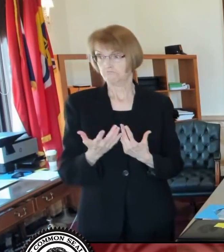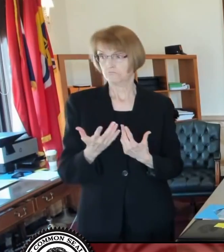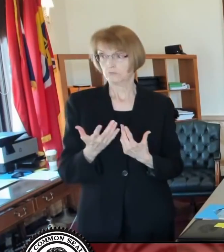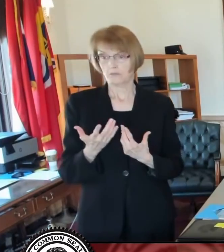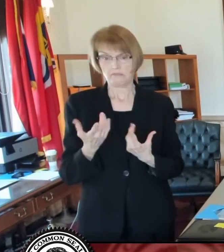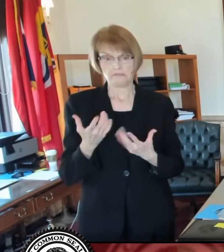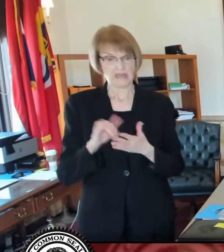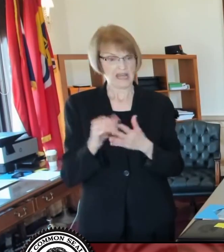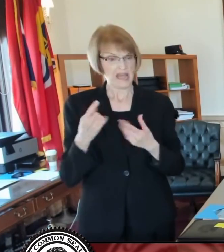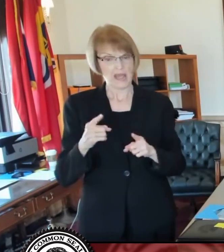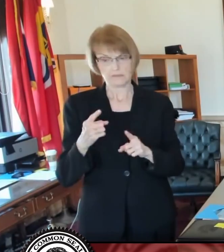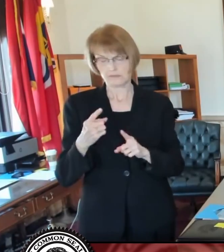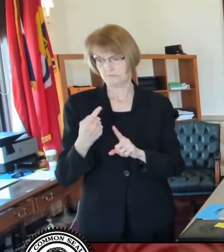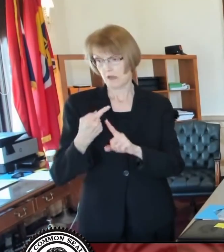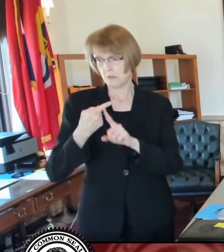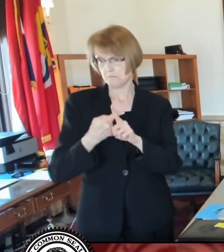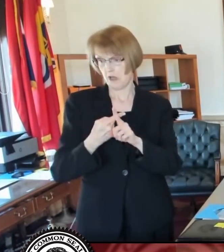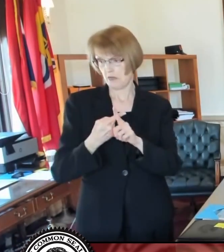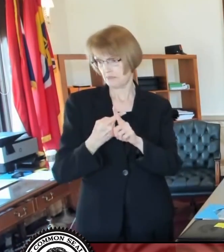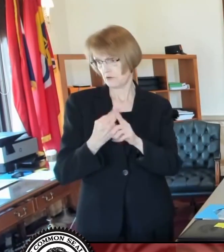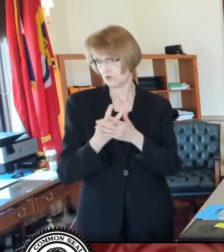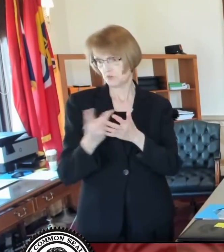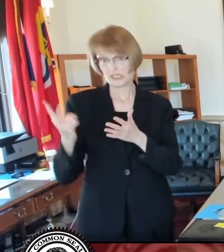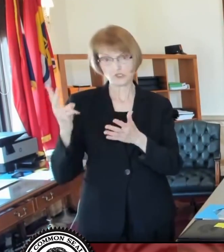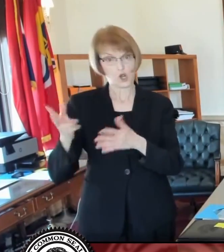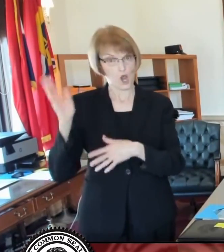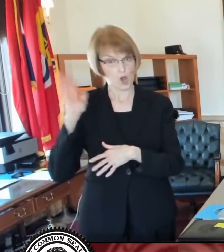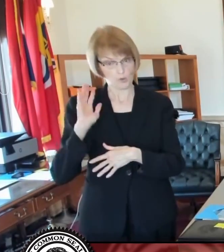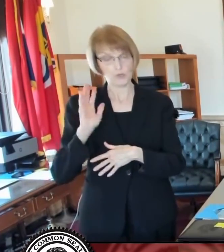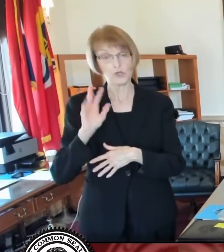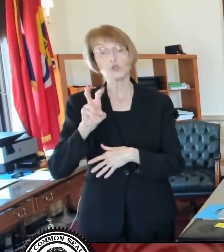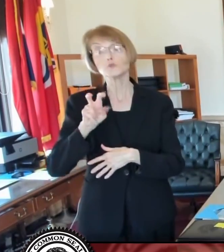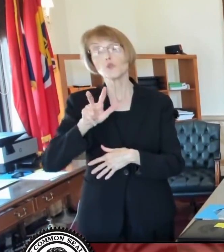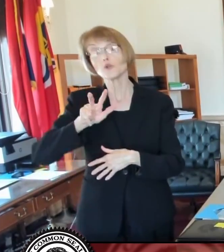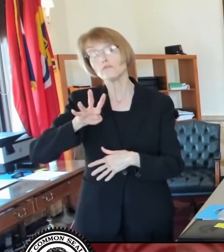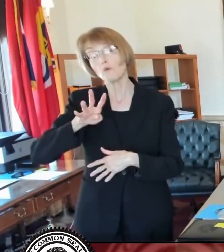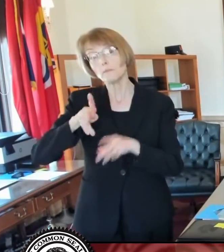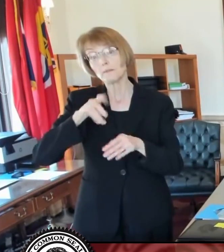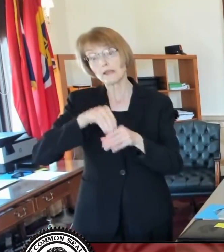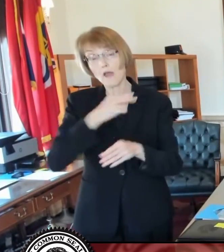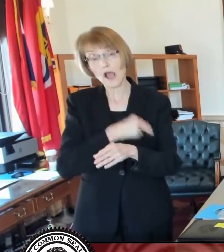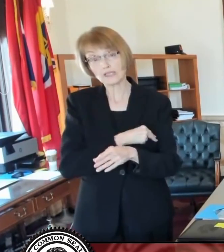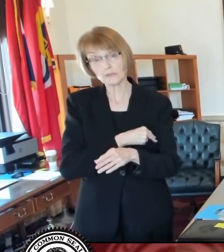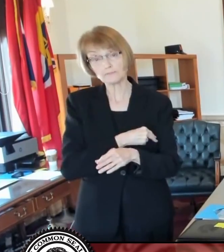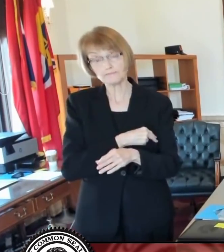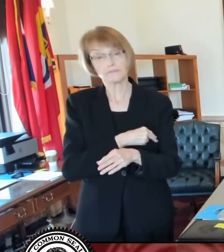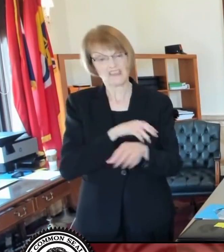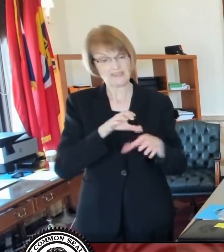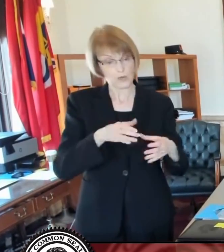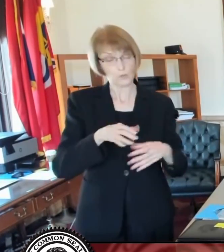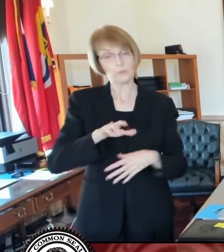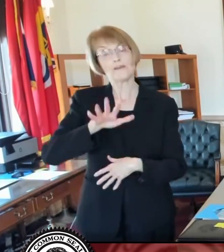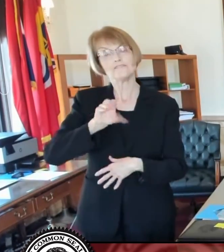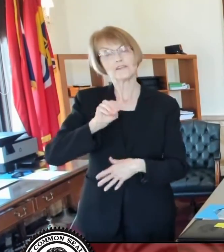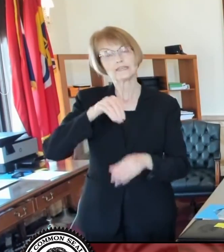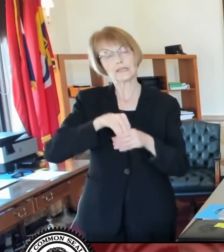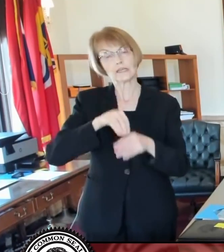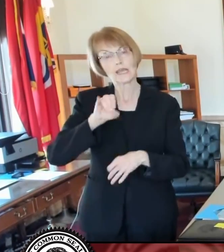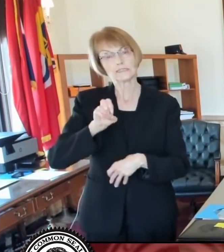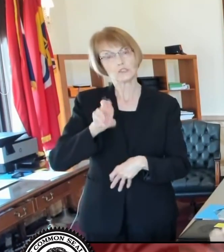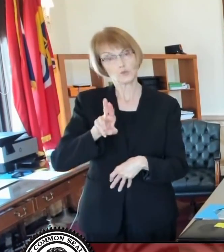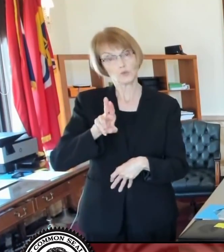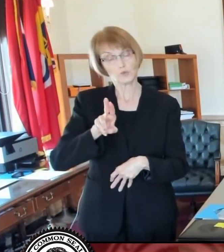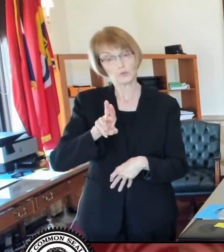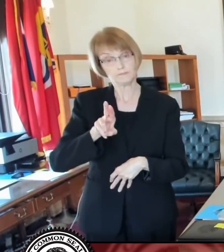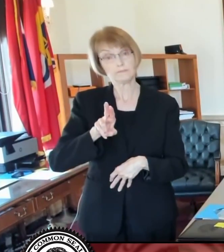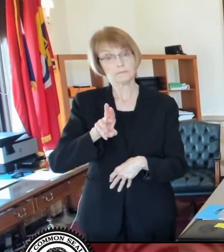a couple of weeks, I guess. 234 people in the hospital. Of those people, 50 of them are in the ICU. Of that